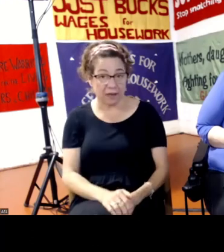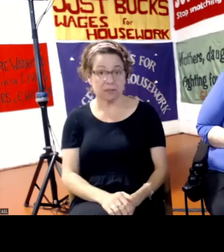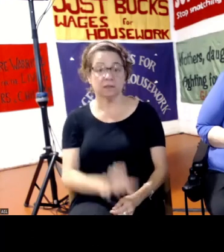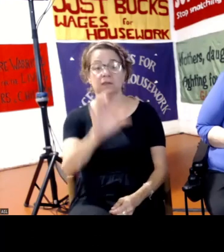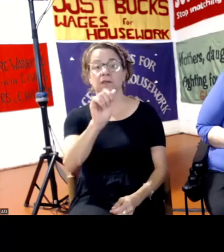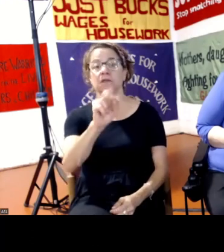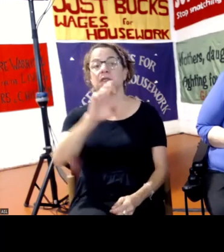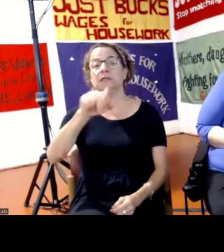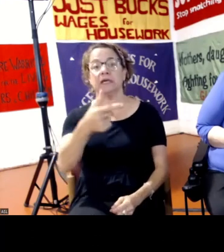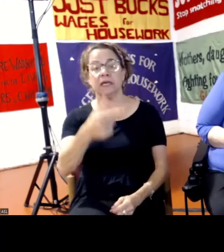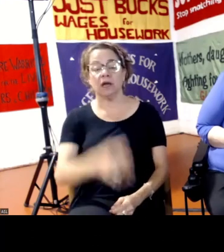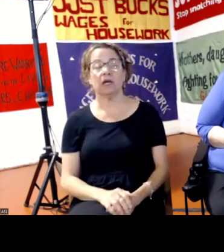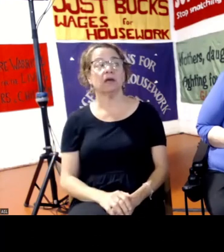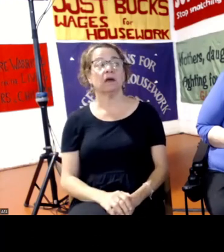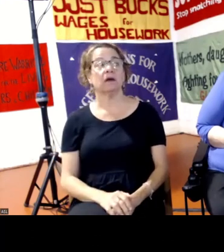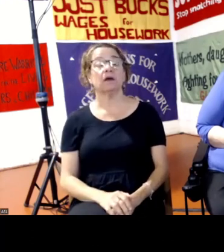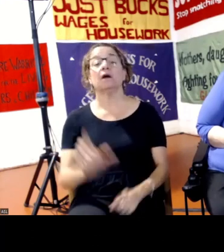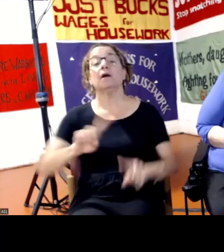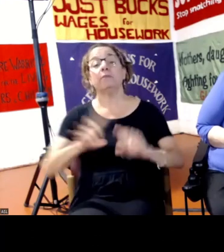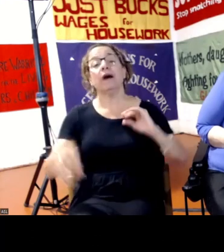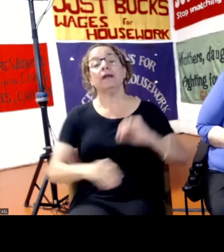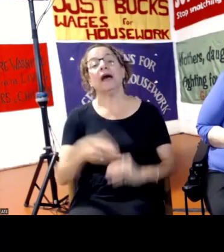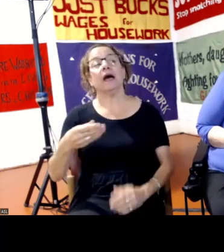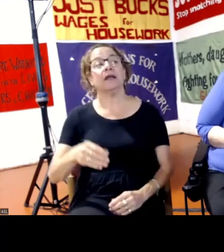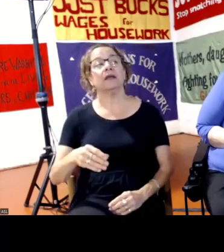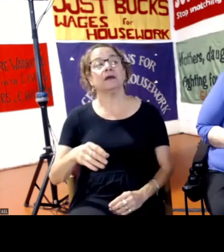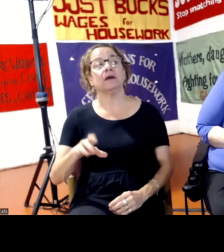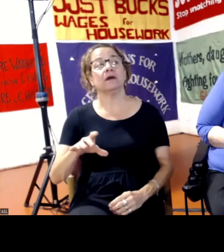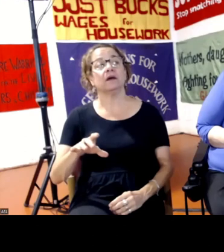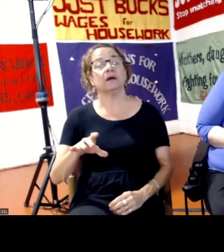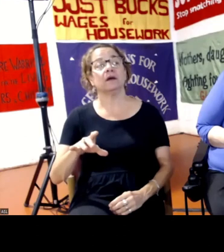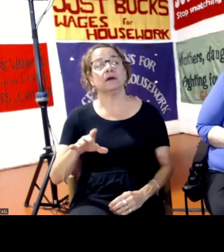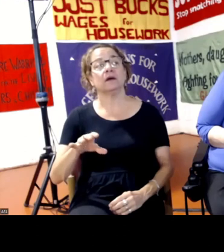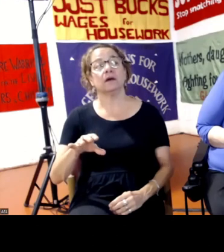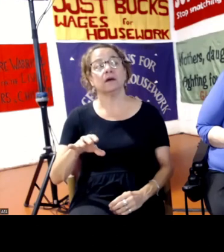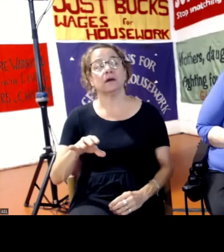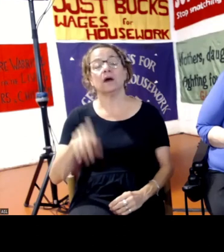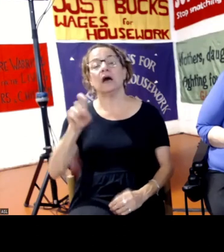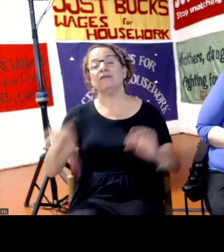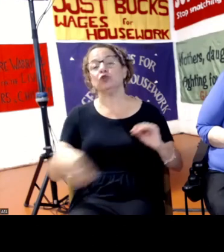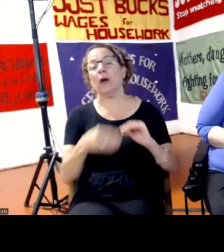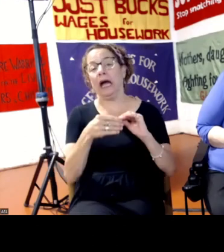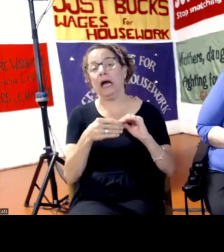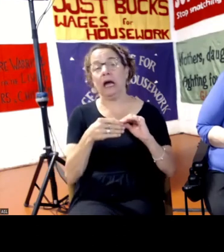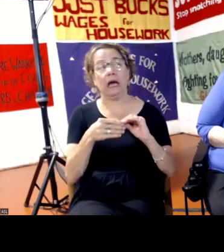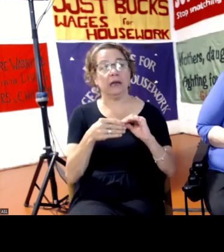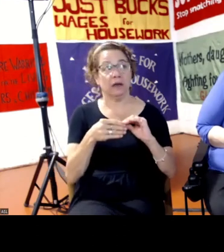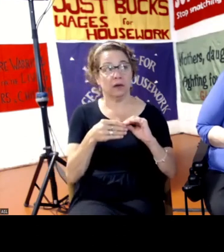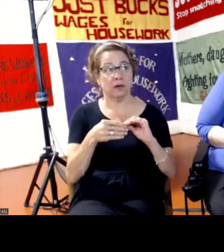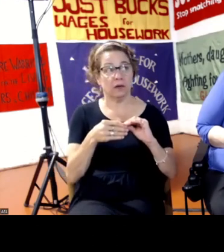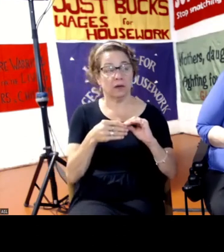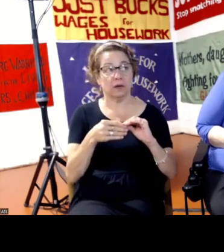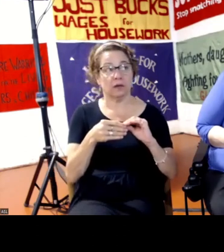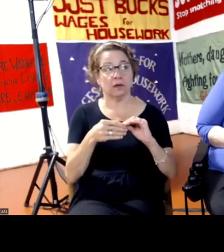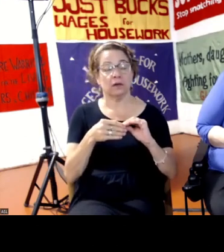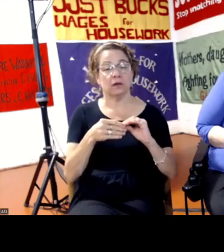we also want a care income. No, sorry, I have to mention the Green New Deal for